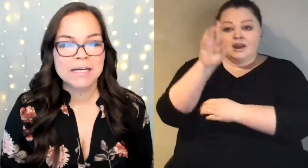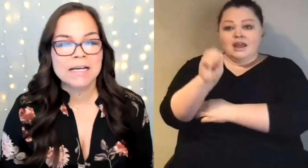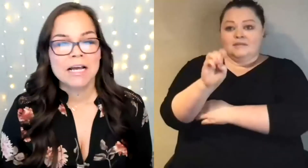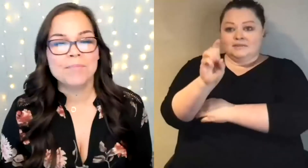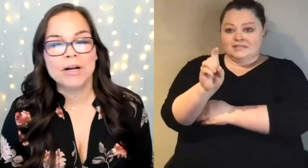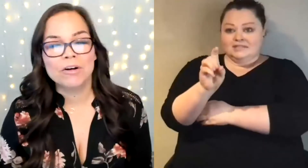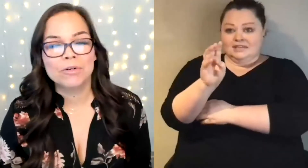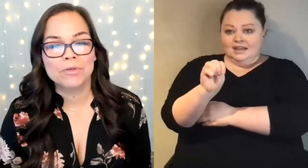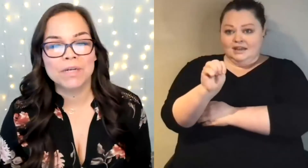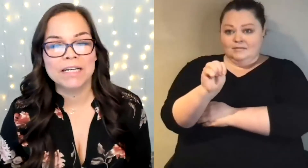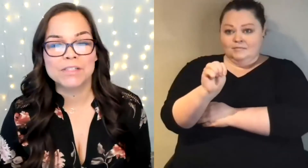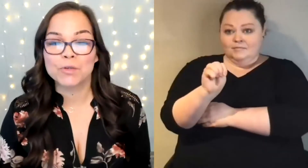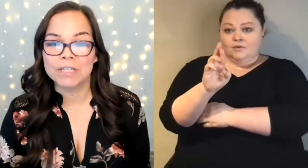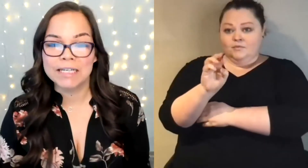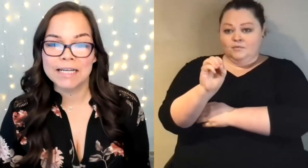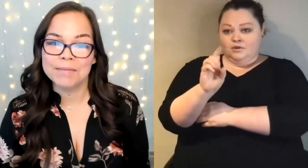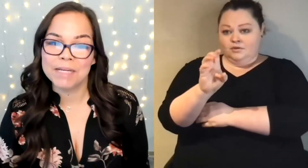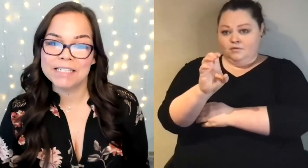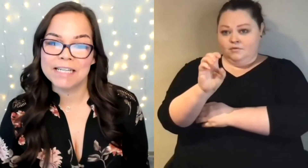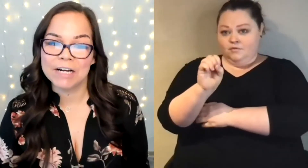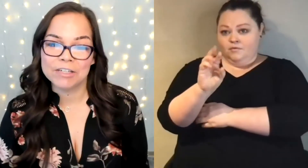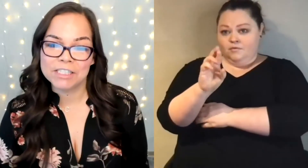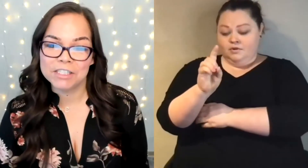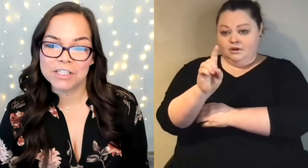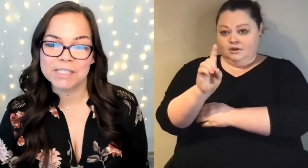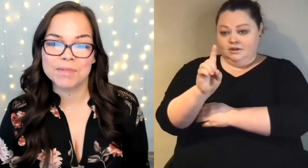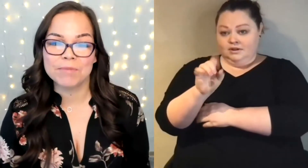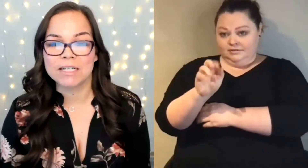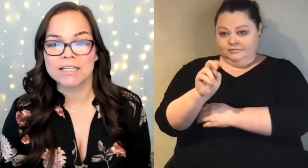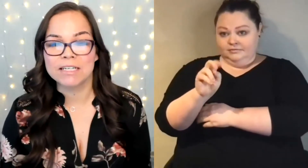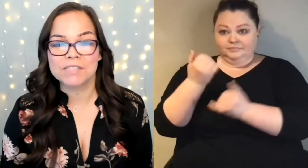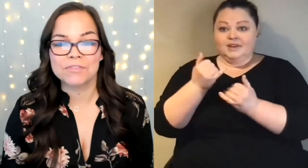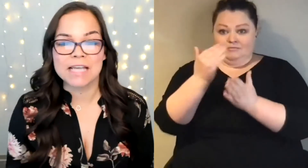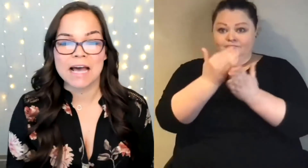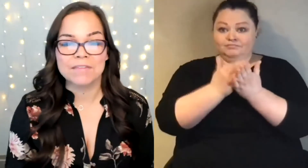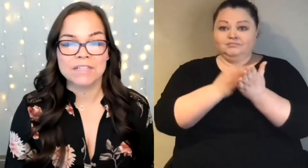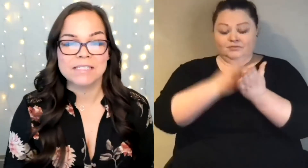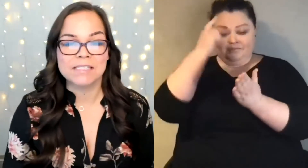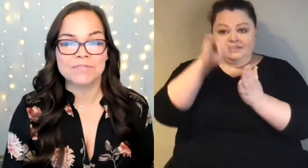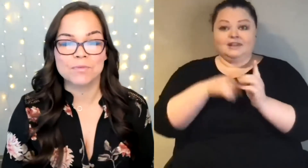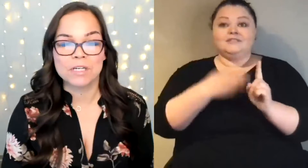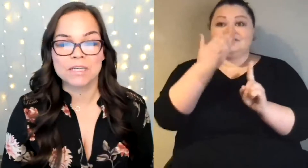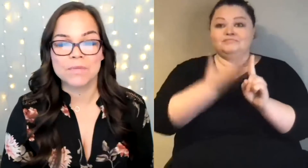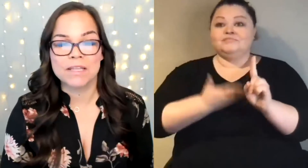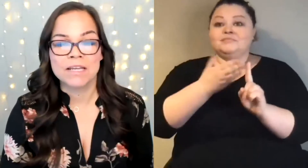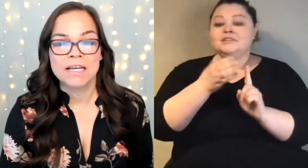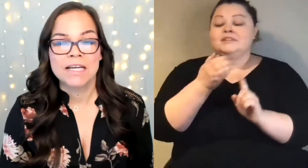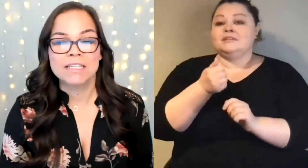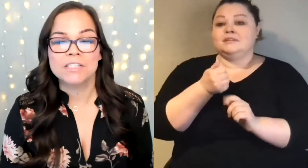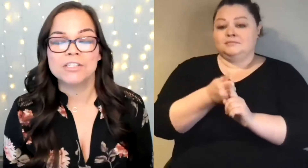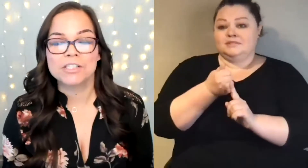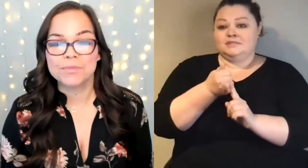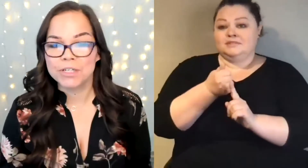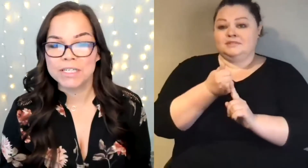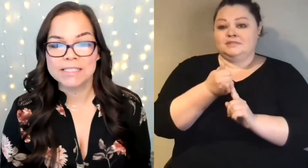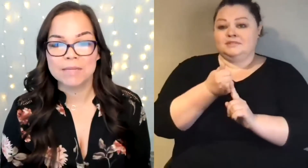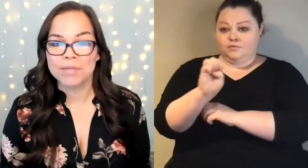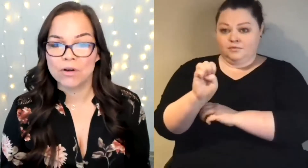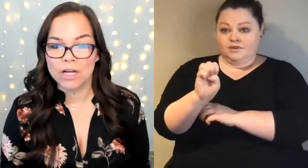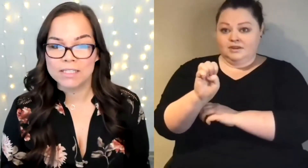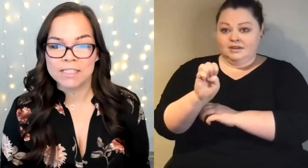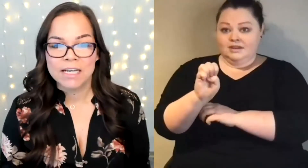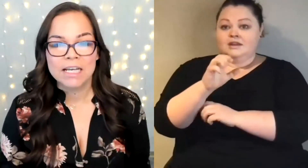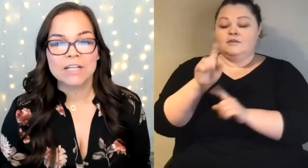roster. Amero, who is Cree and Métis heritage, has been recognized for his advocacy for working with Indigenous communities